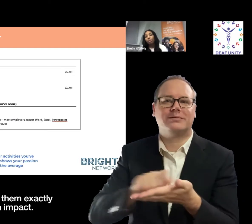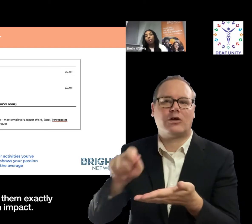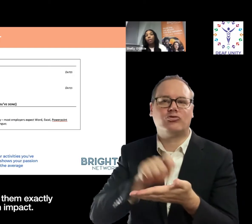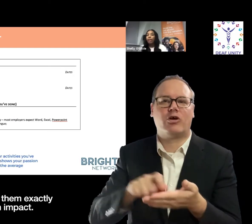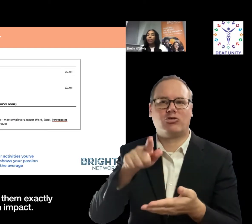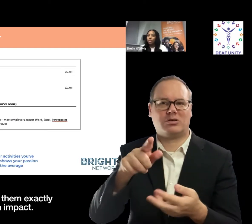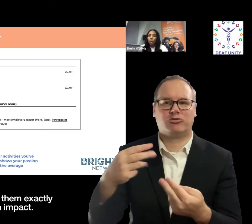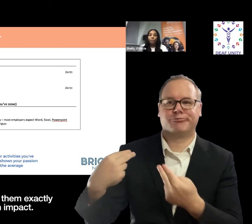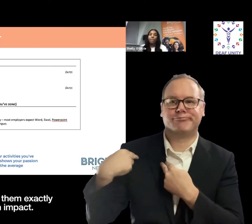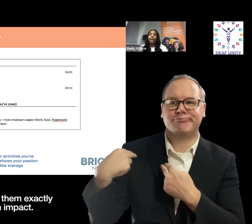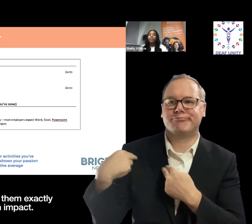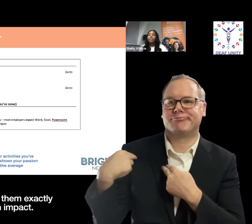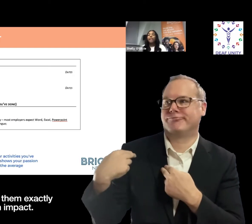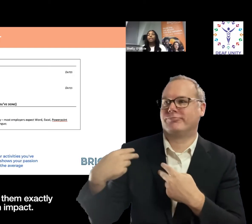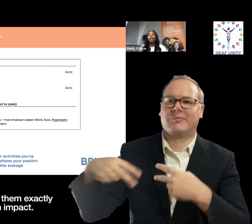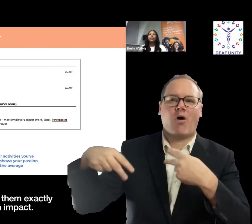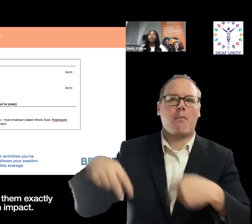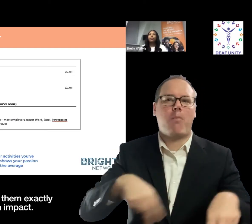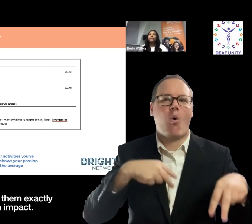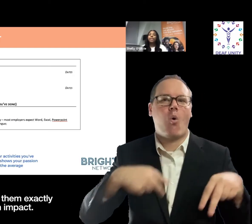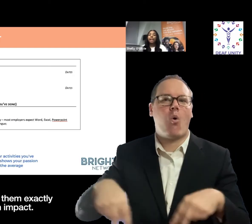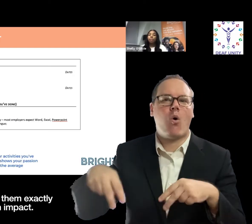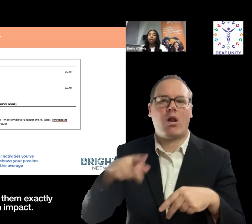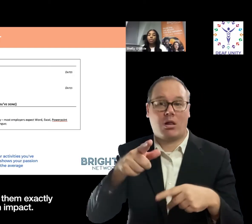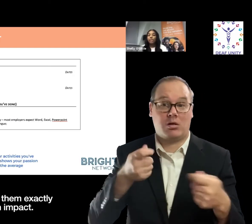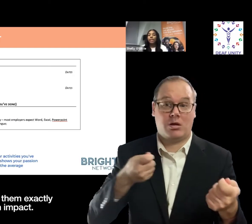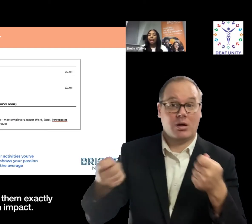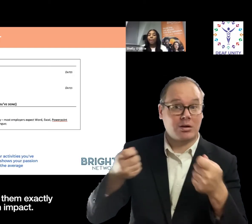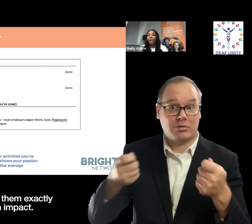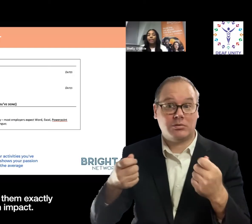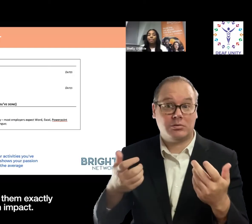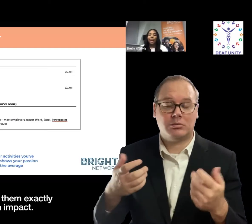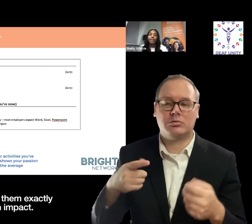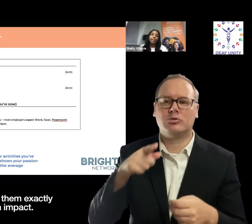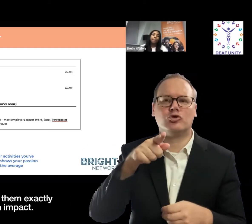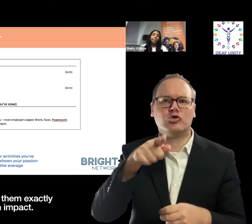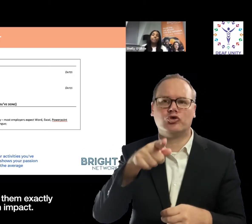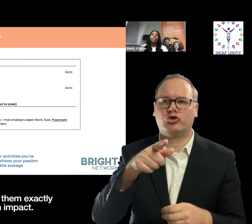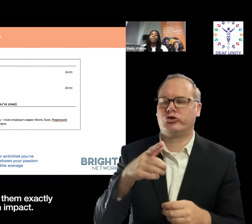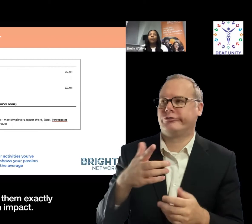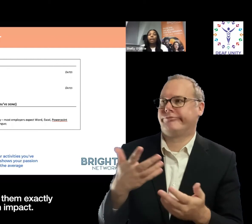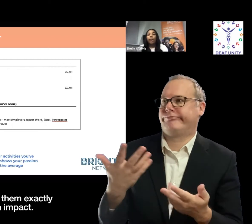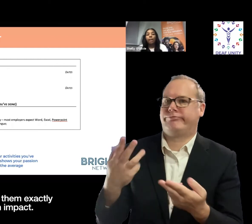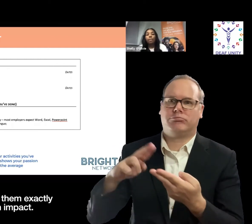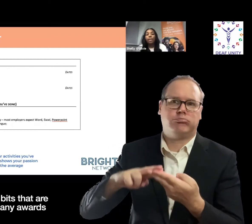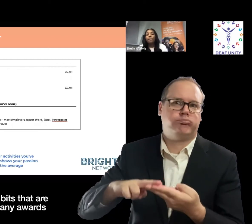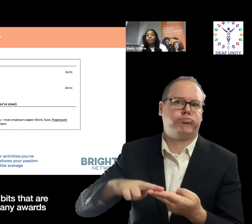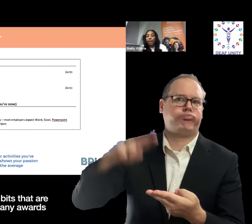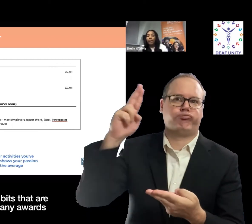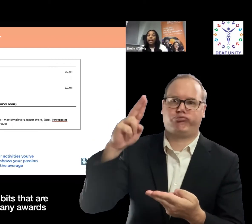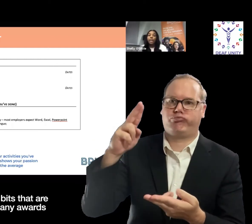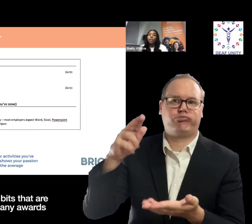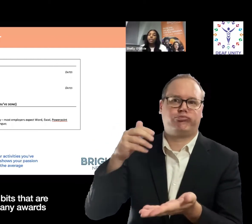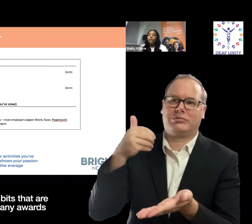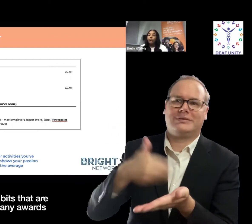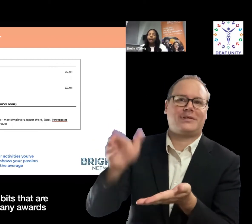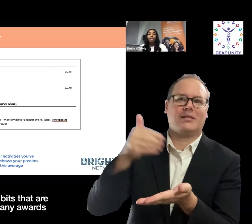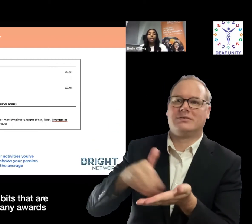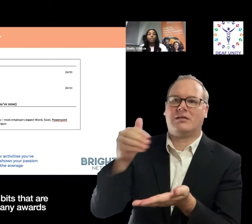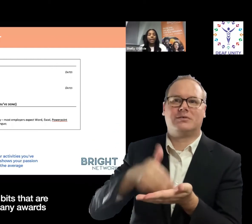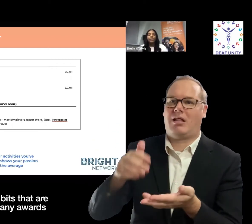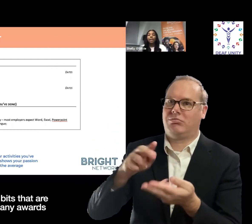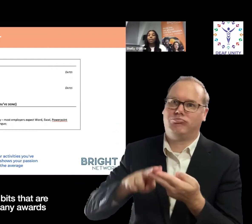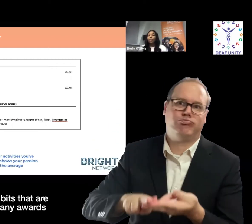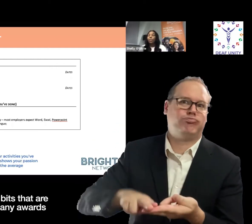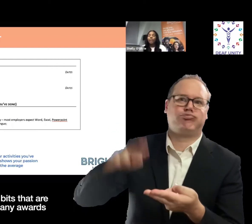the year before, talk about that, say that, tell them exactly what you did and how it had an impact. And then finally, you want to chuck in